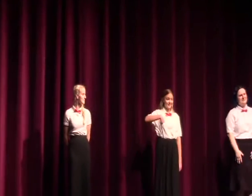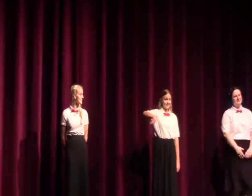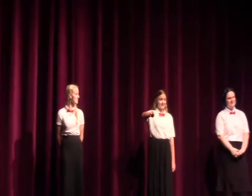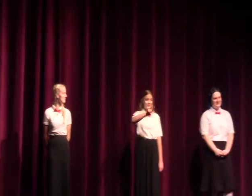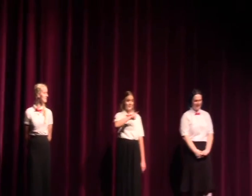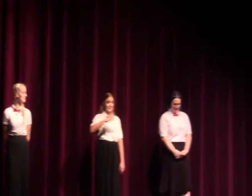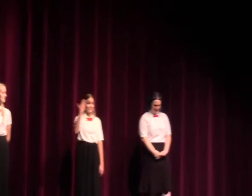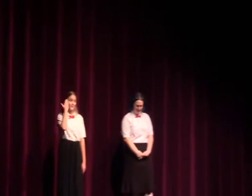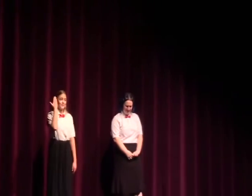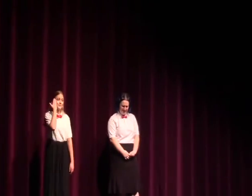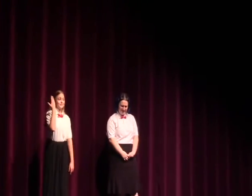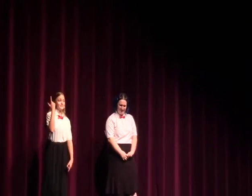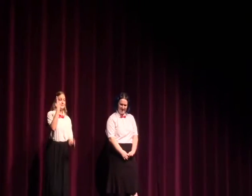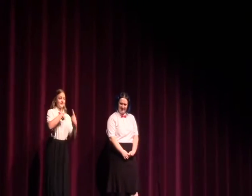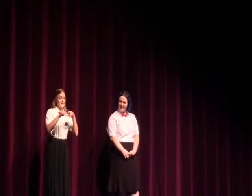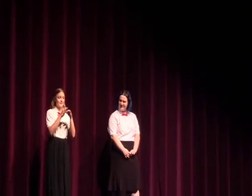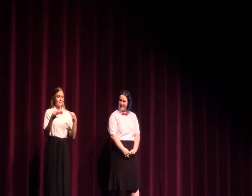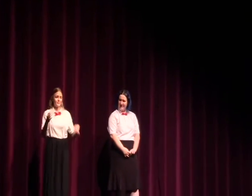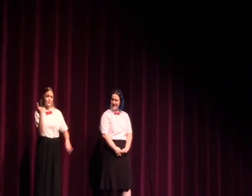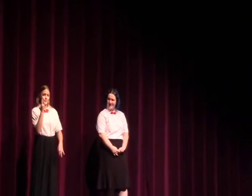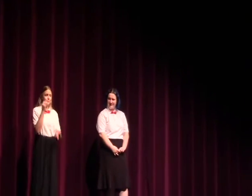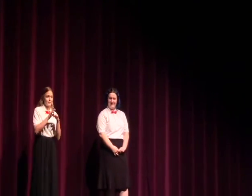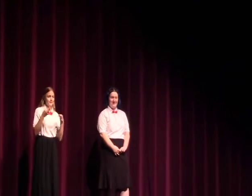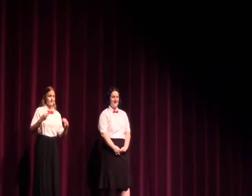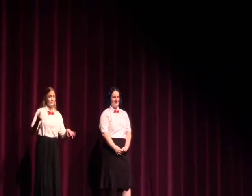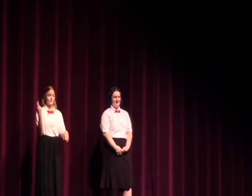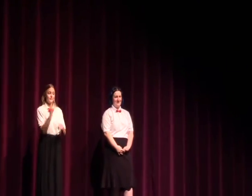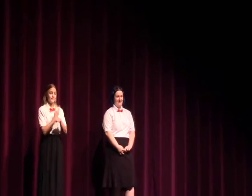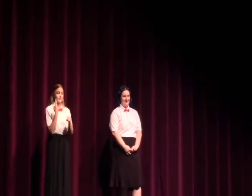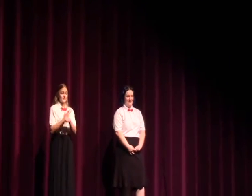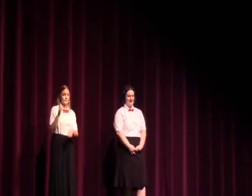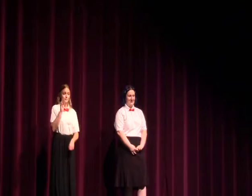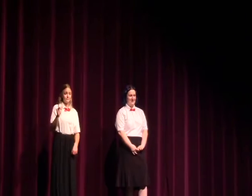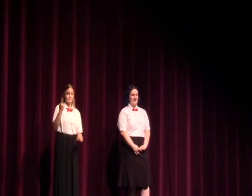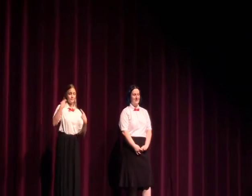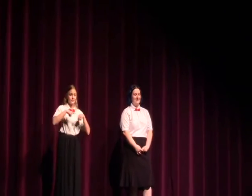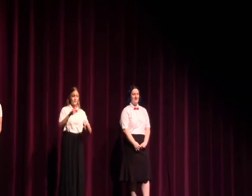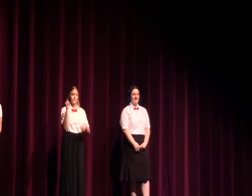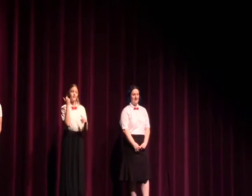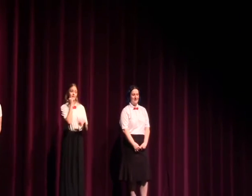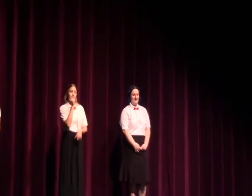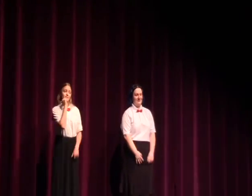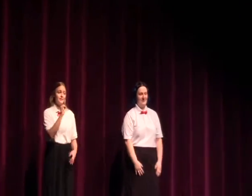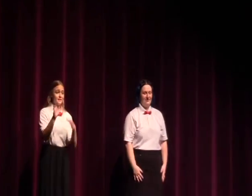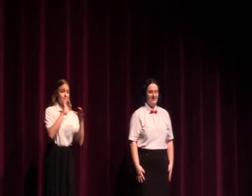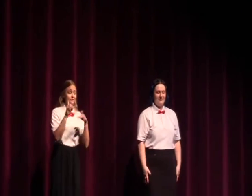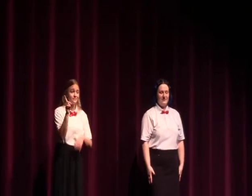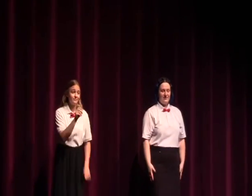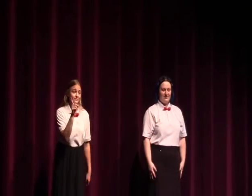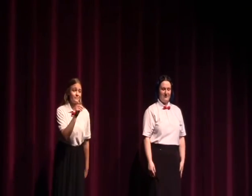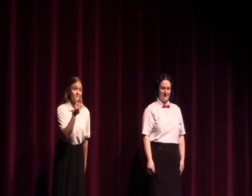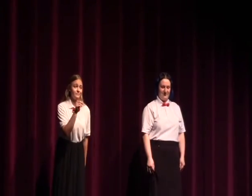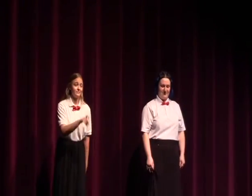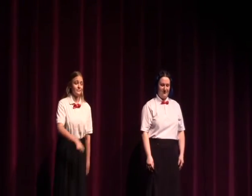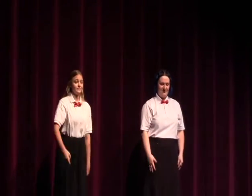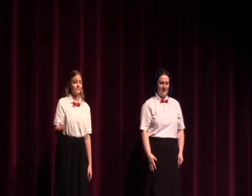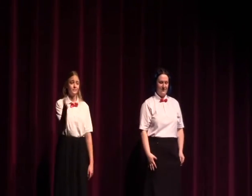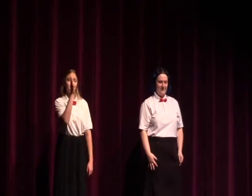Did you know sign language is the only language that uses spelling in everyday conversation? Spoken